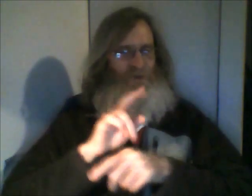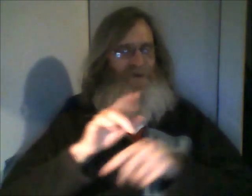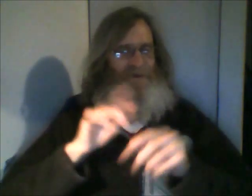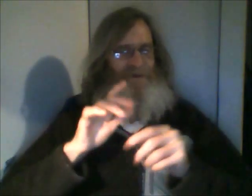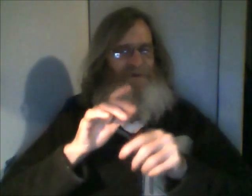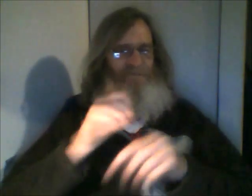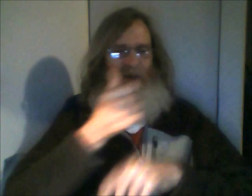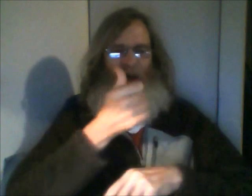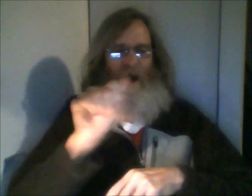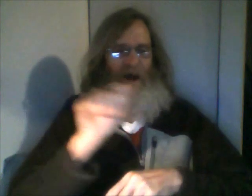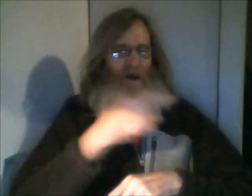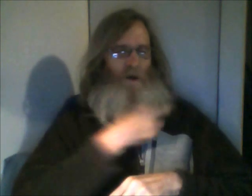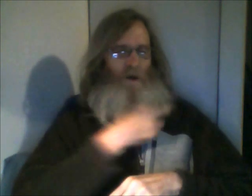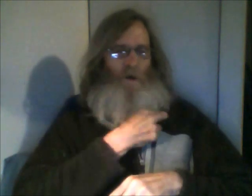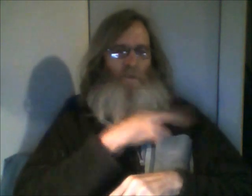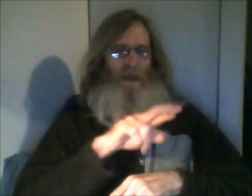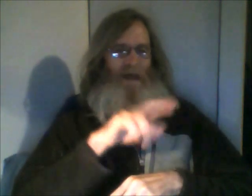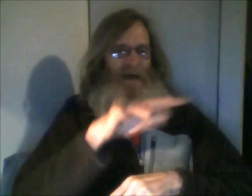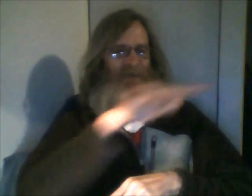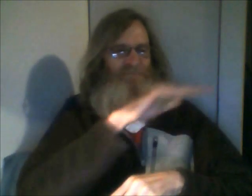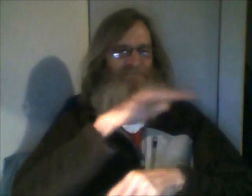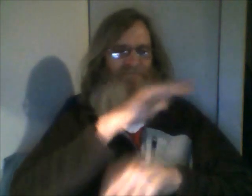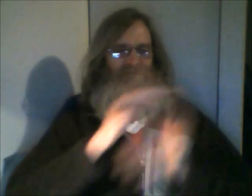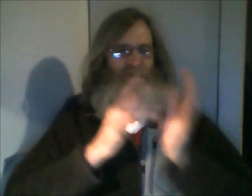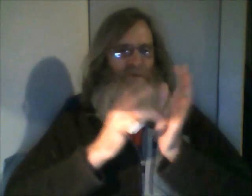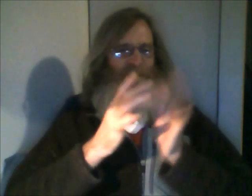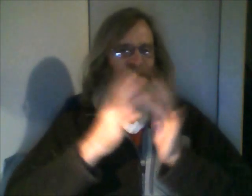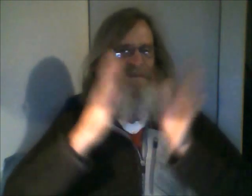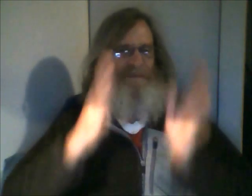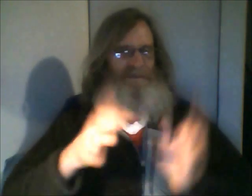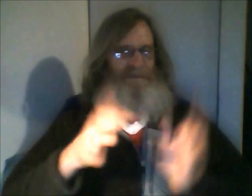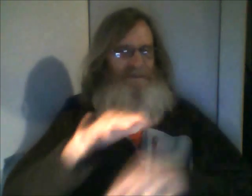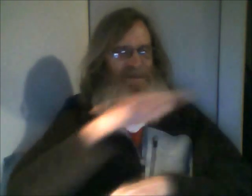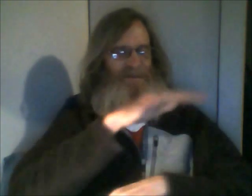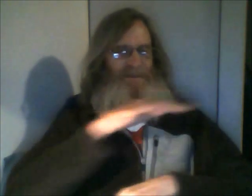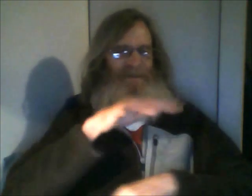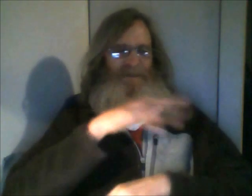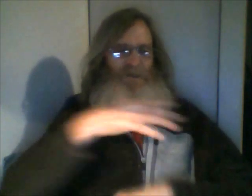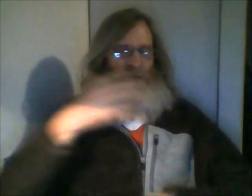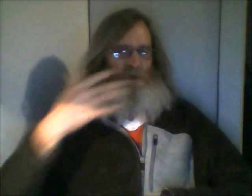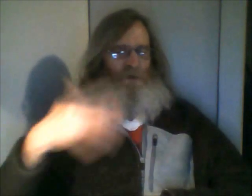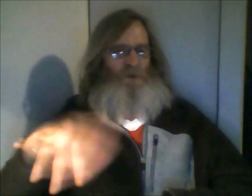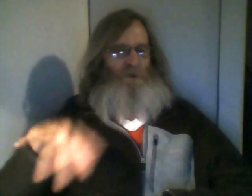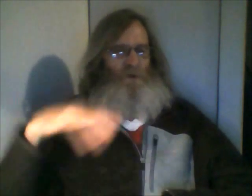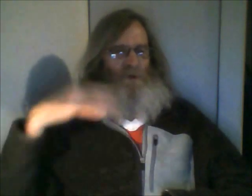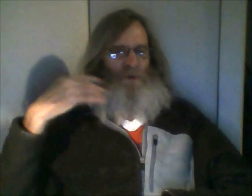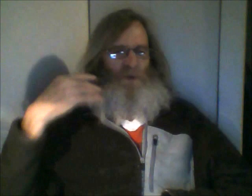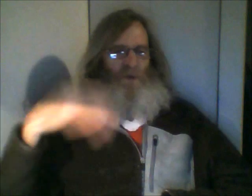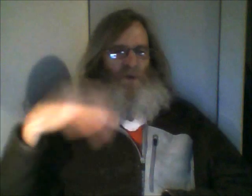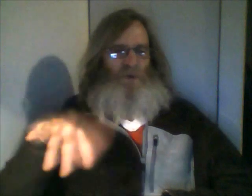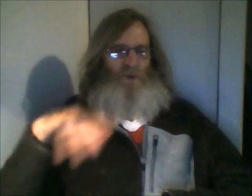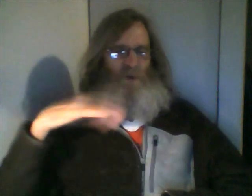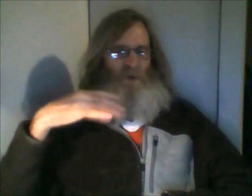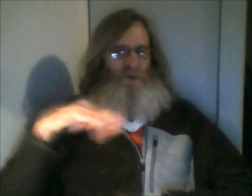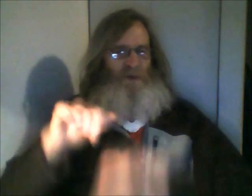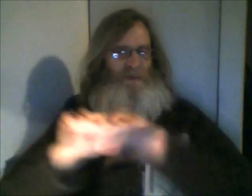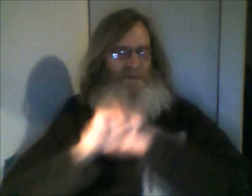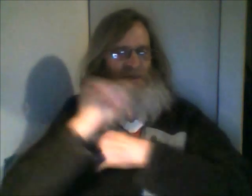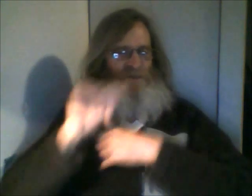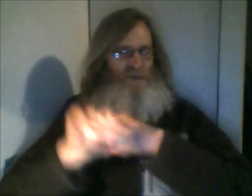picking from the menu. The toughest of dishes, the crunchiest cuisine, and the